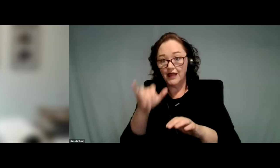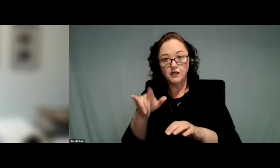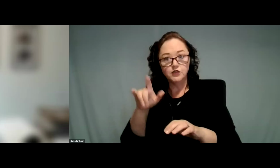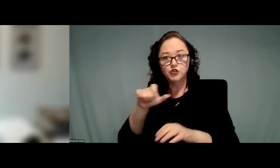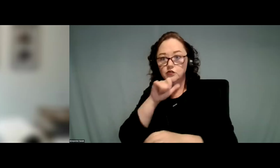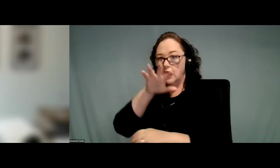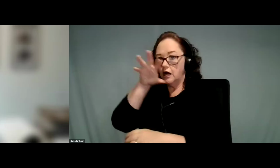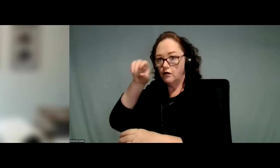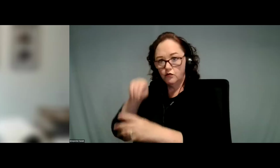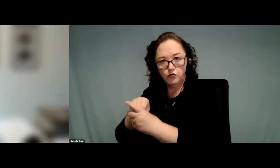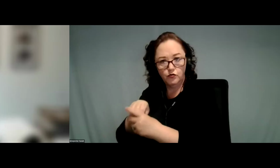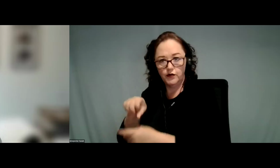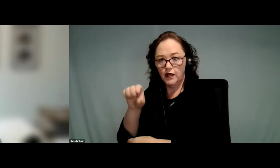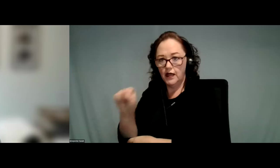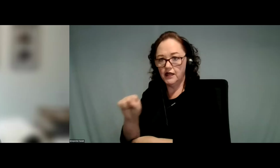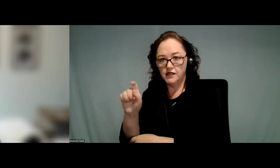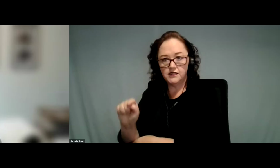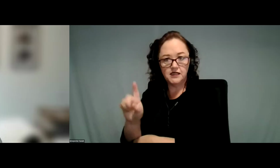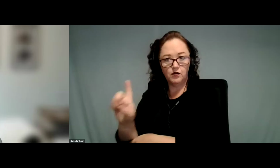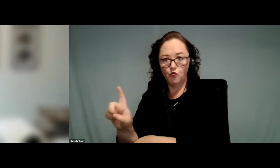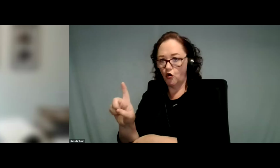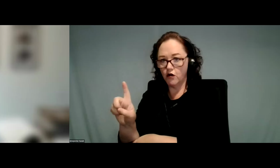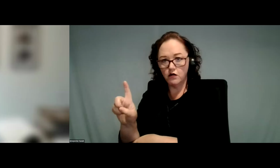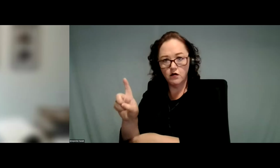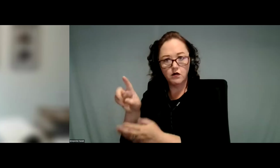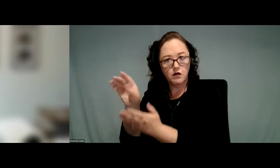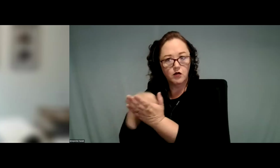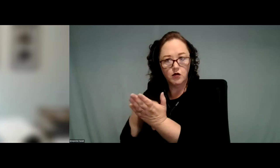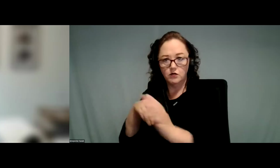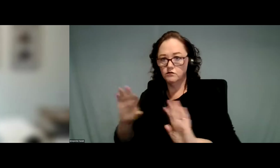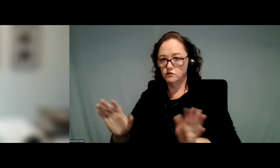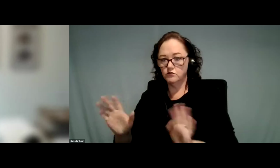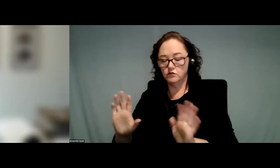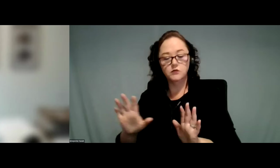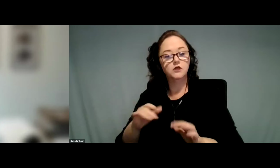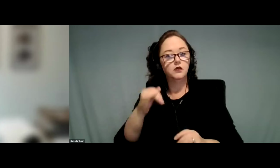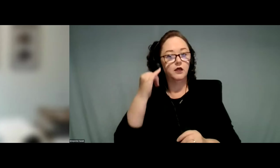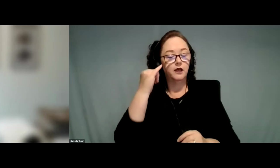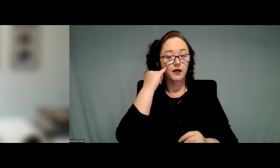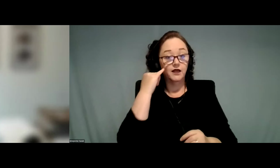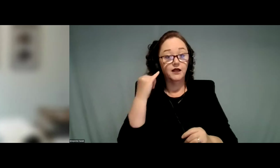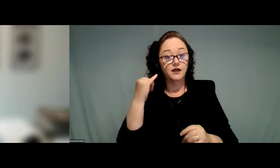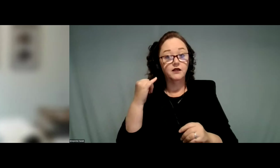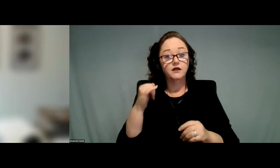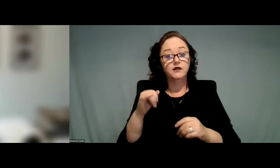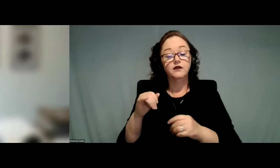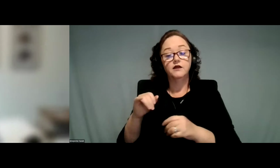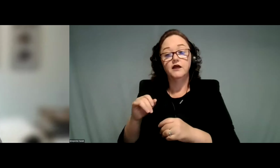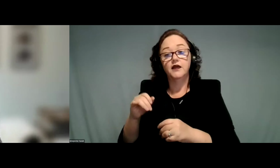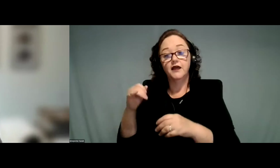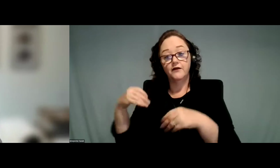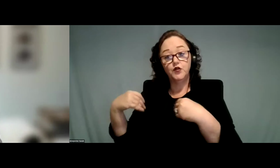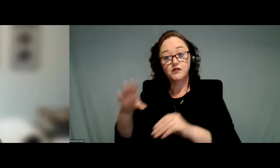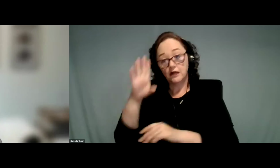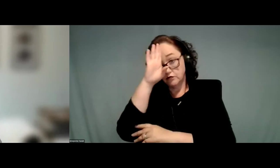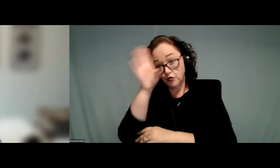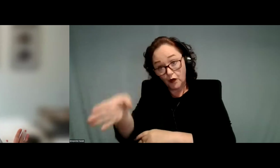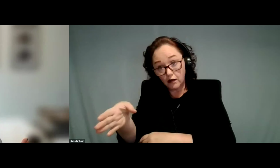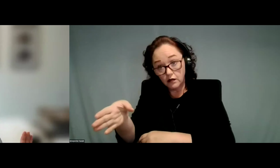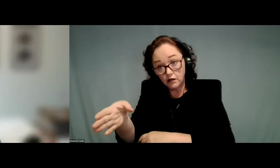forms that you file. The sales you make directly, the tax you collect goes on the ST1, but the